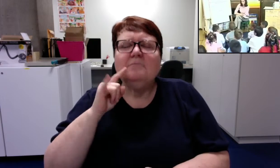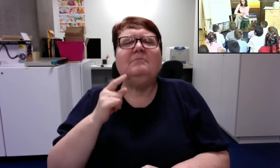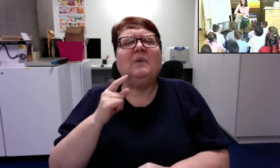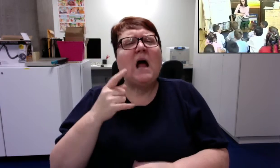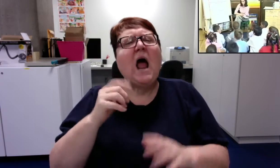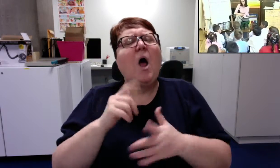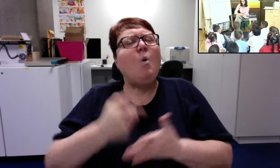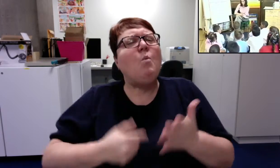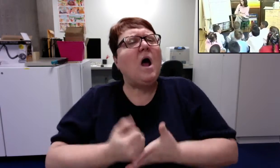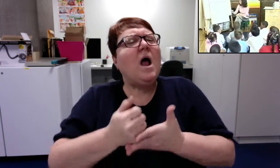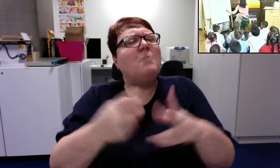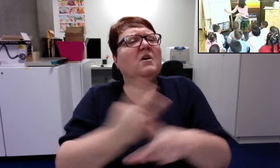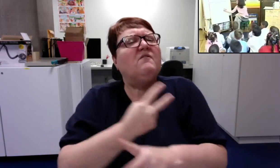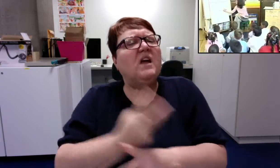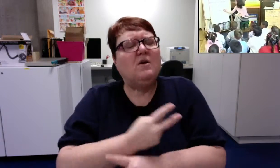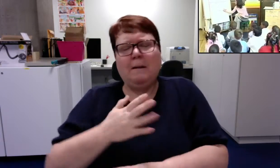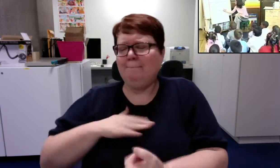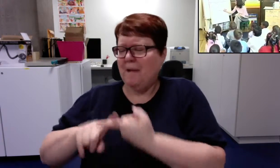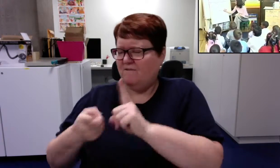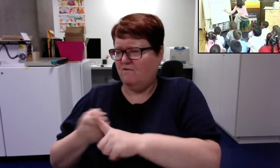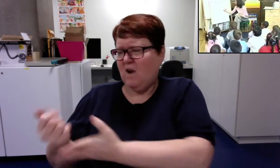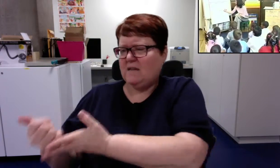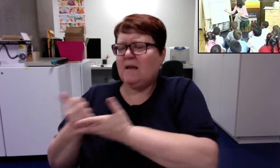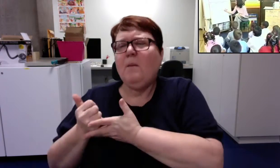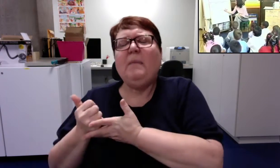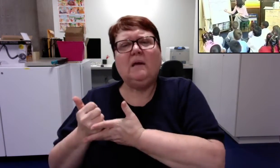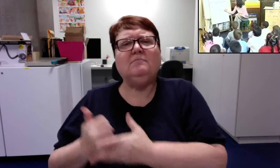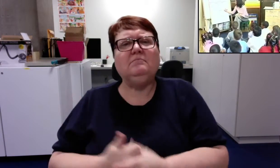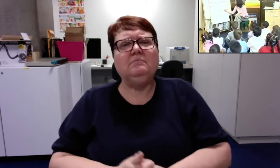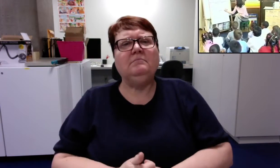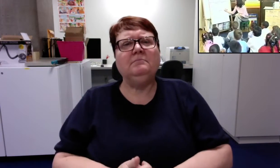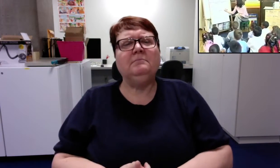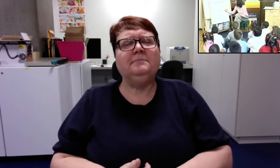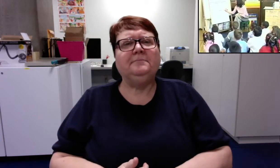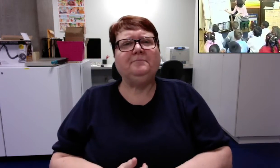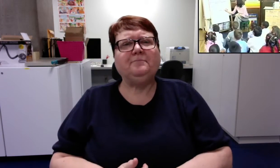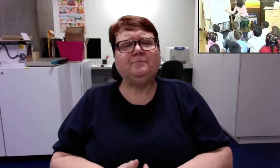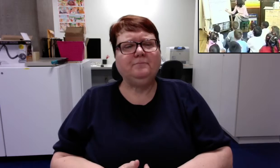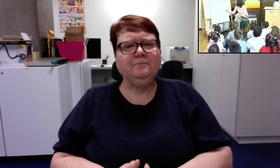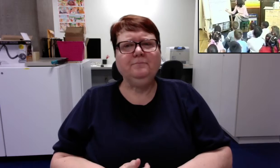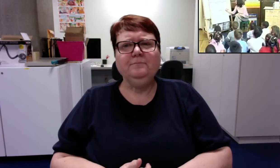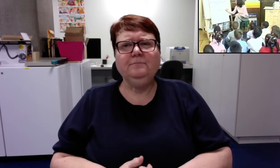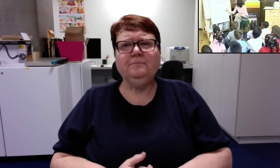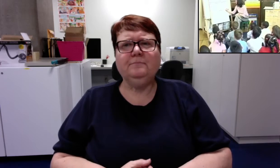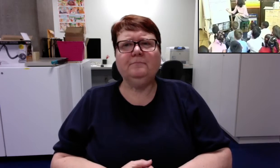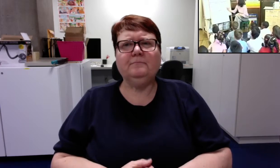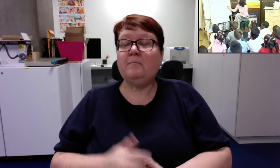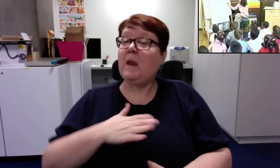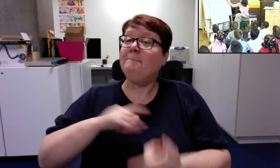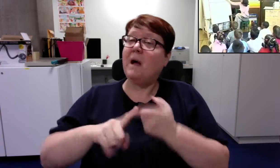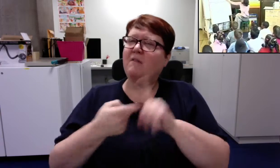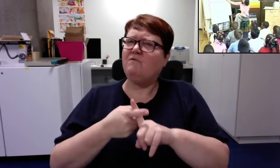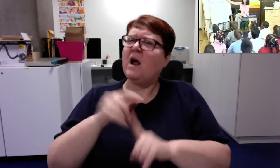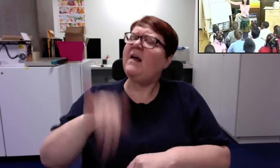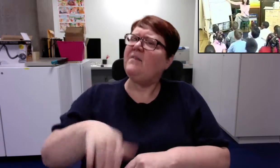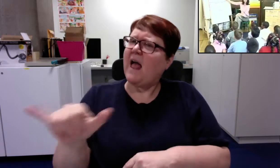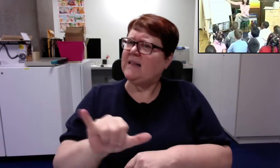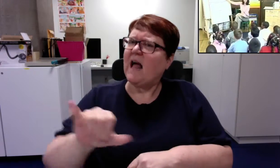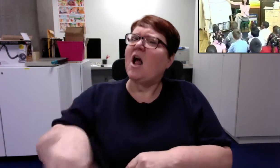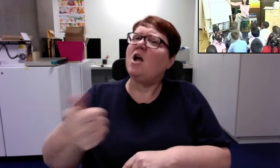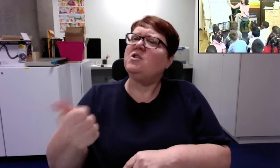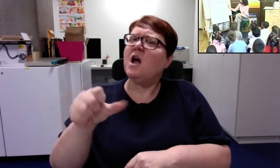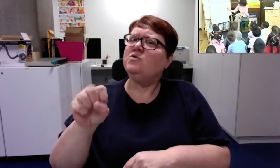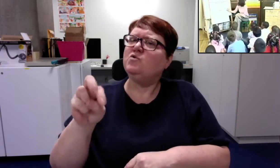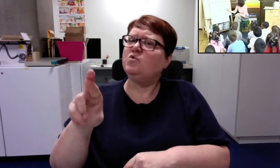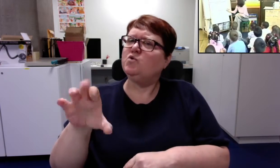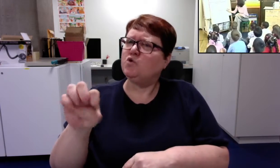Ronaldo? My friends helped me figure it out. My friends. My friends. That's sort of like another source,